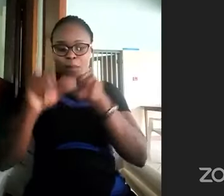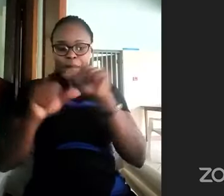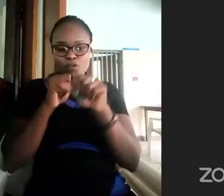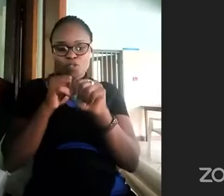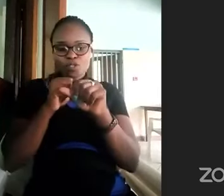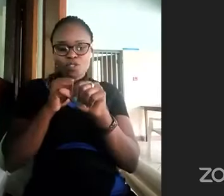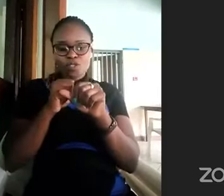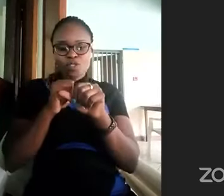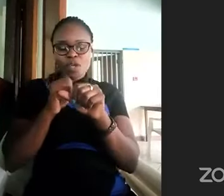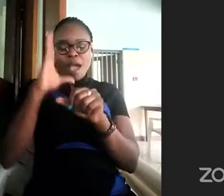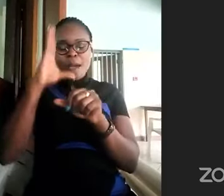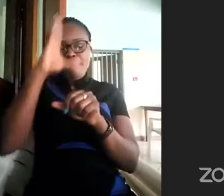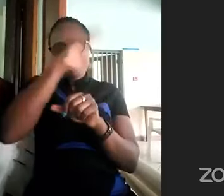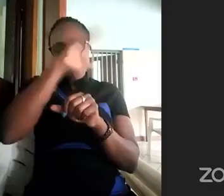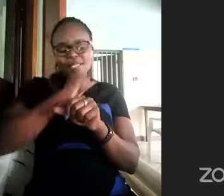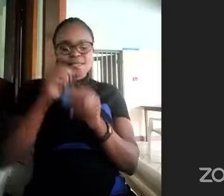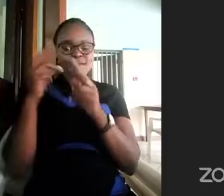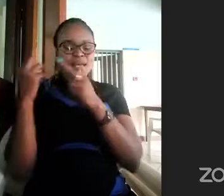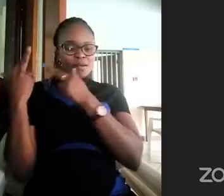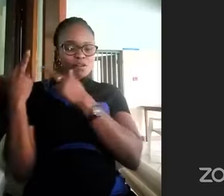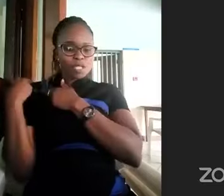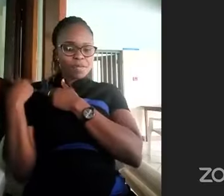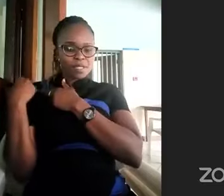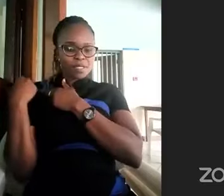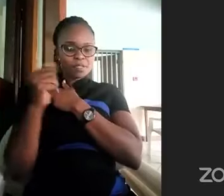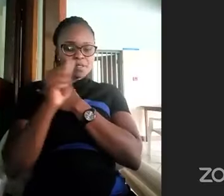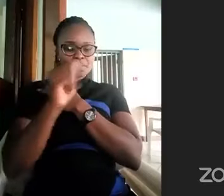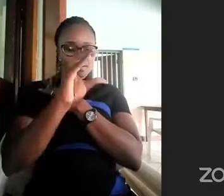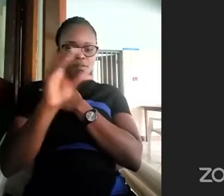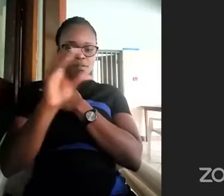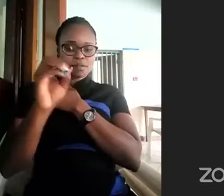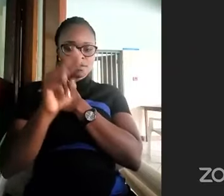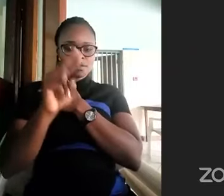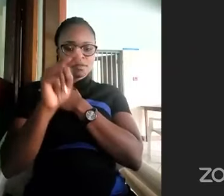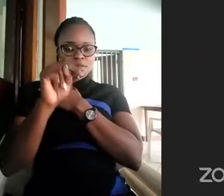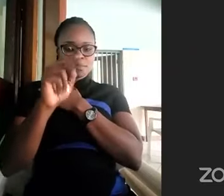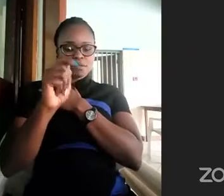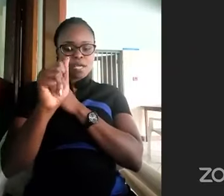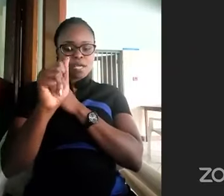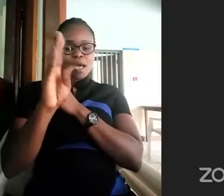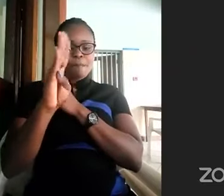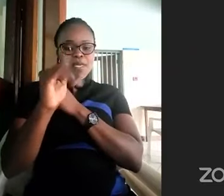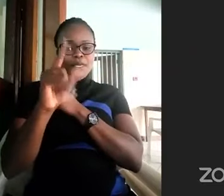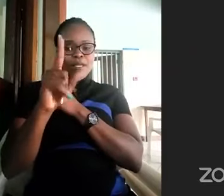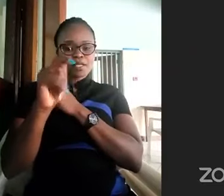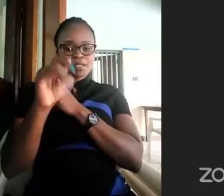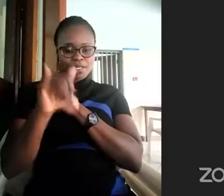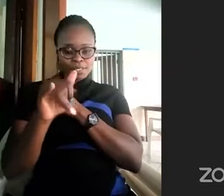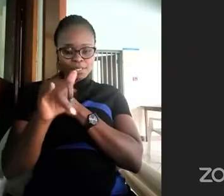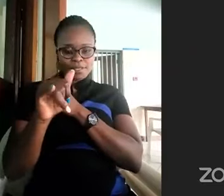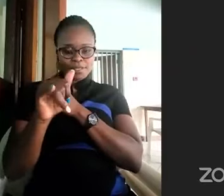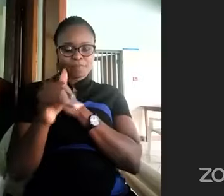also community-based organizations have following up with the counties to ensure that there is accountability